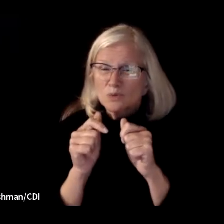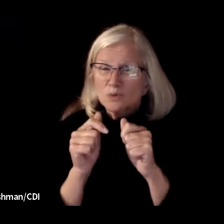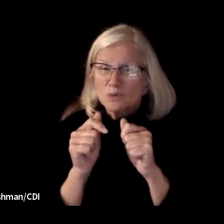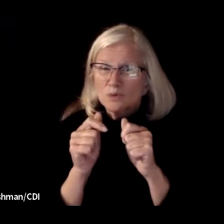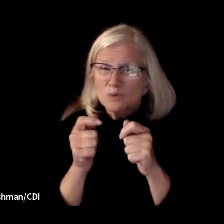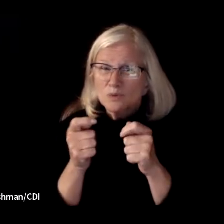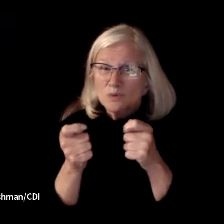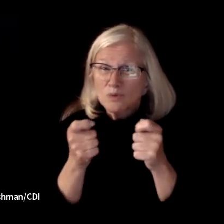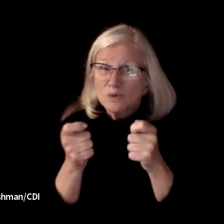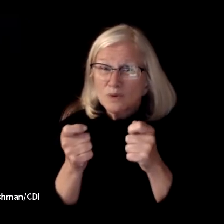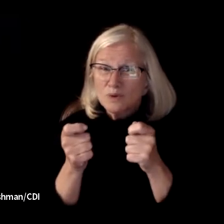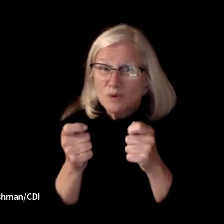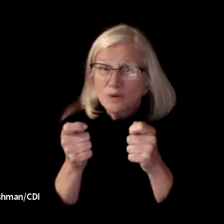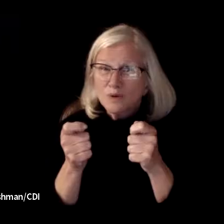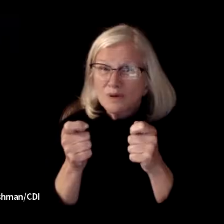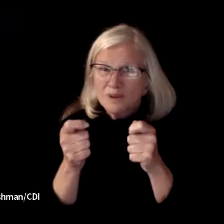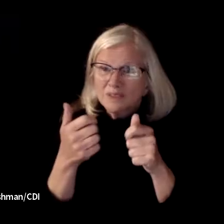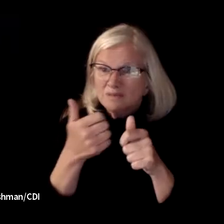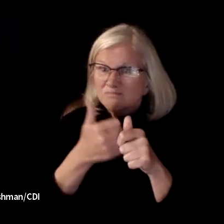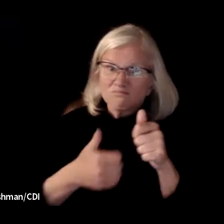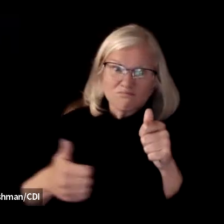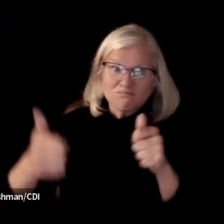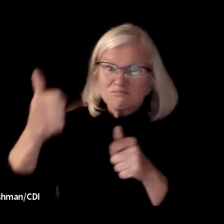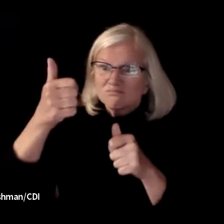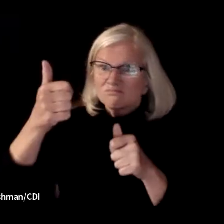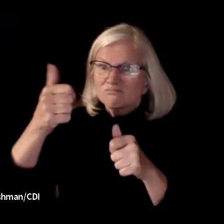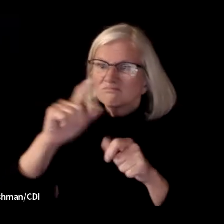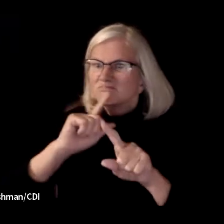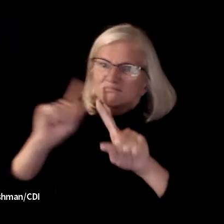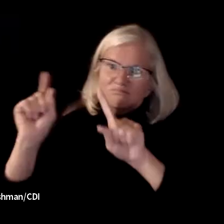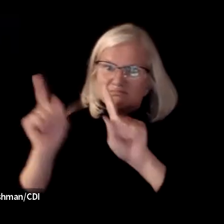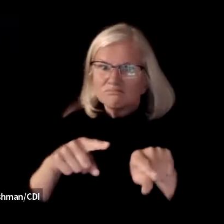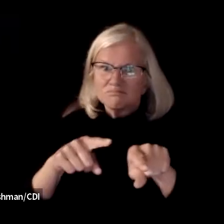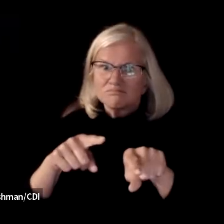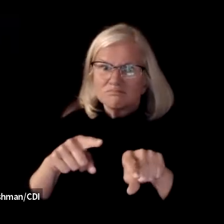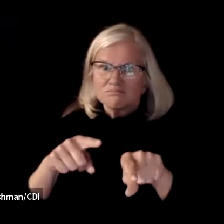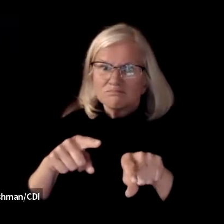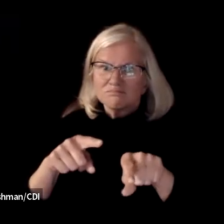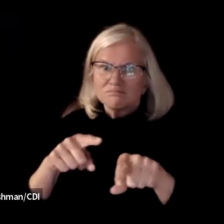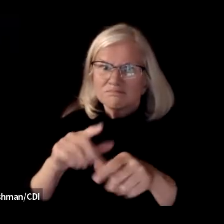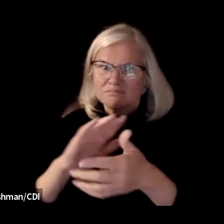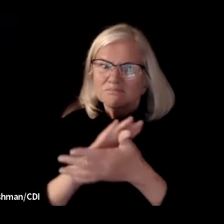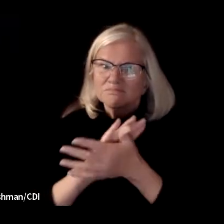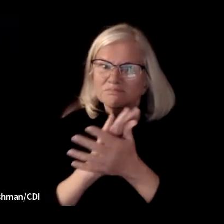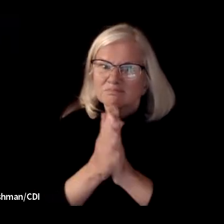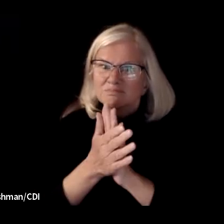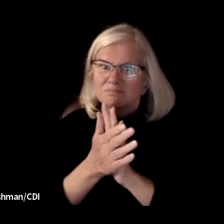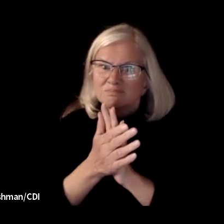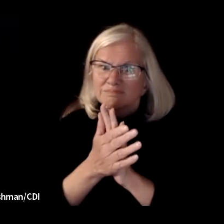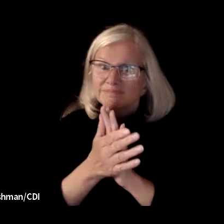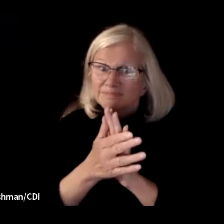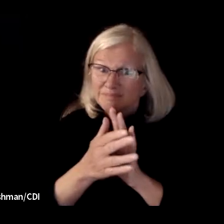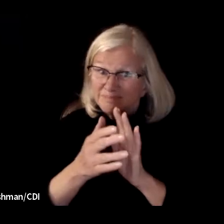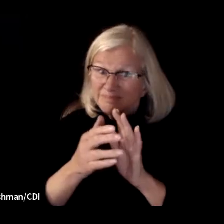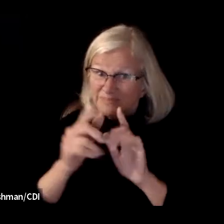specifically as a result of the declaration of a peacetime emergency. Am I correct on that? And if I am,